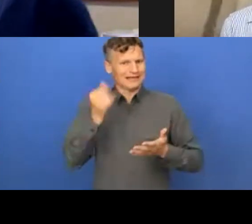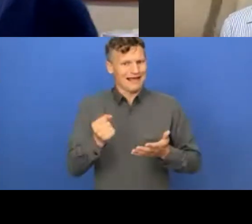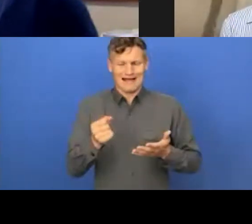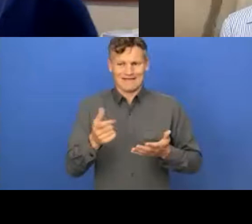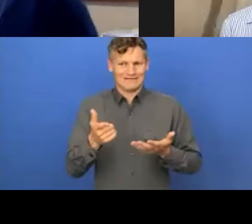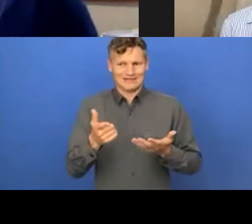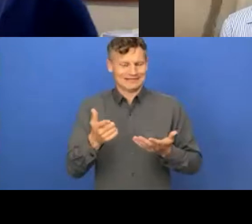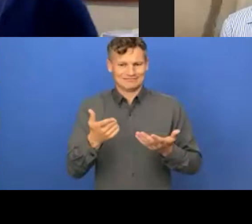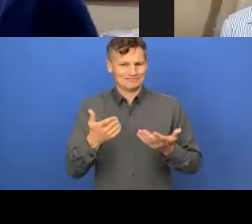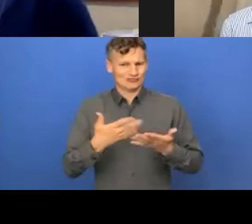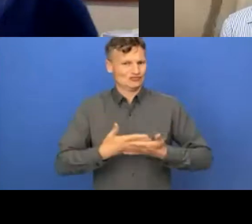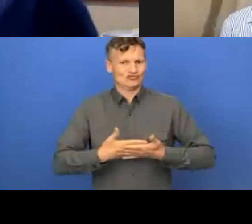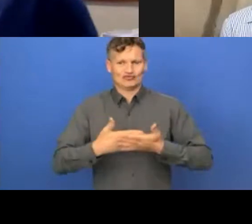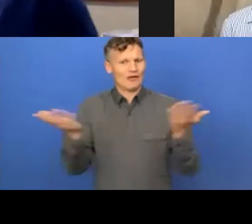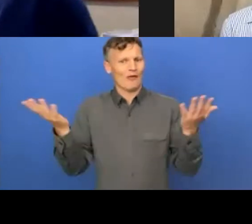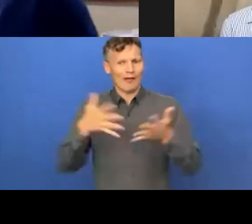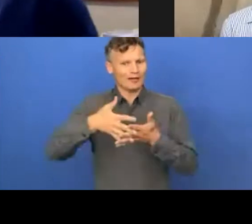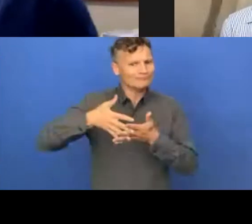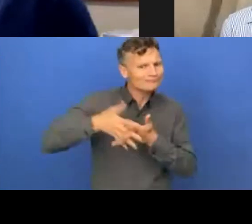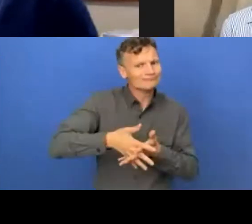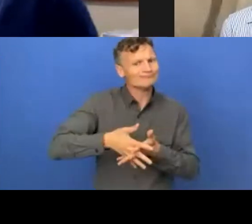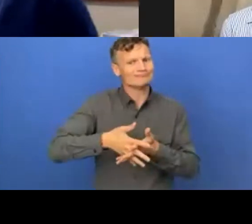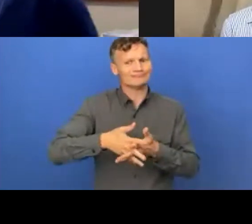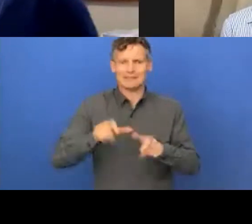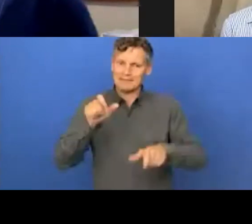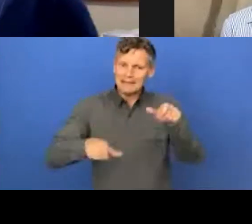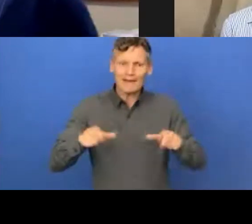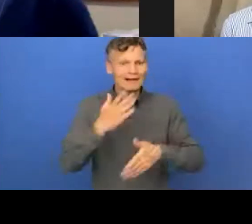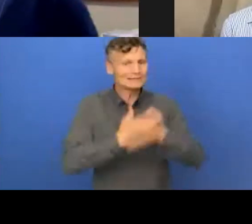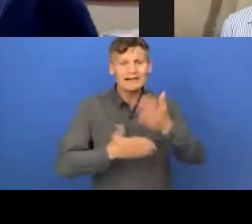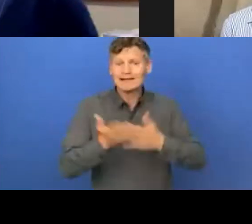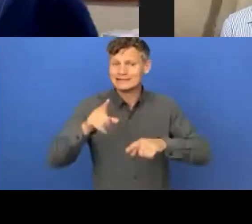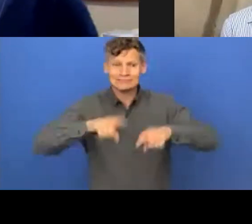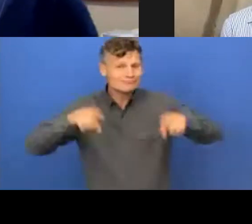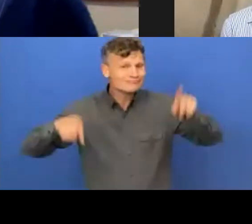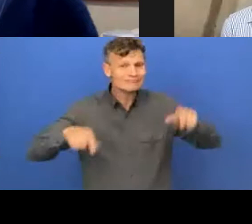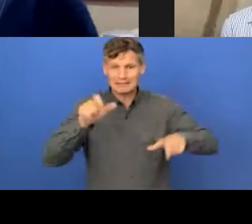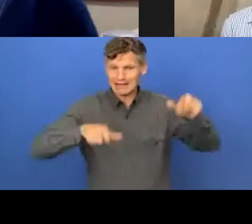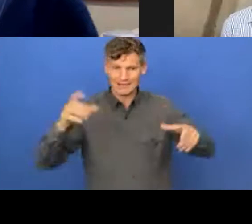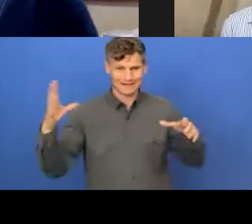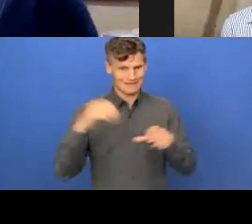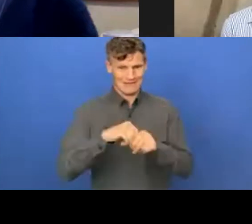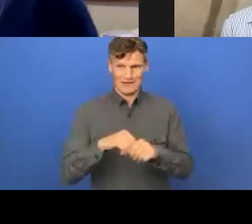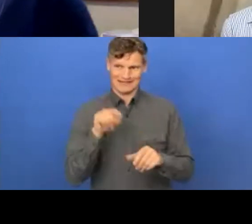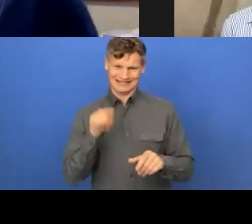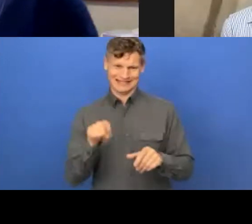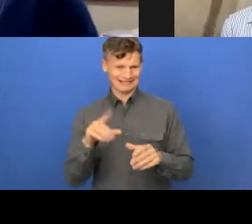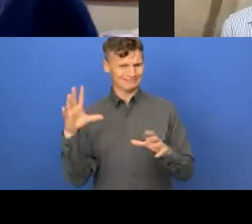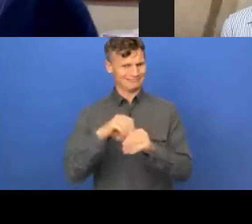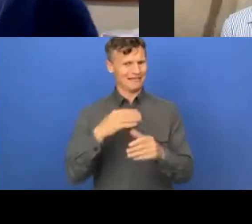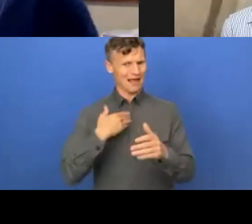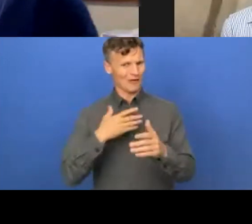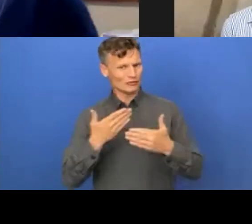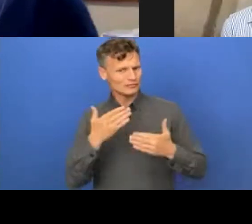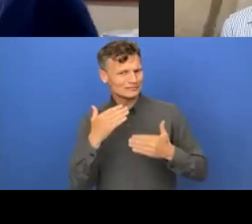itself. So we as researchers, we are active actors that must take responsibility